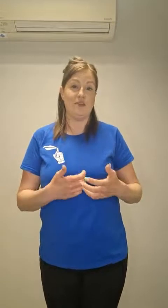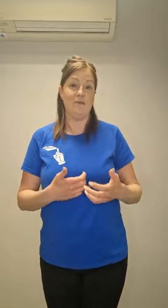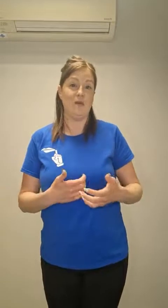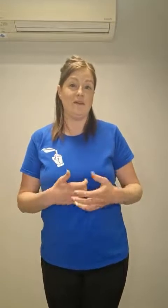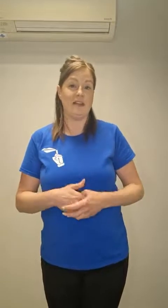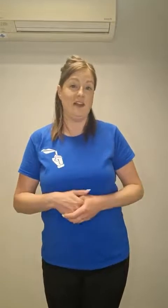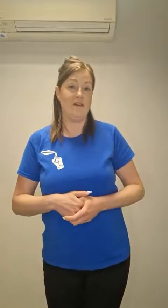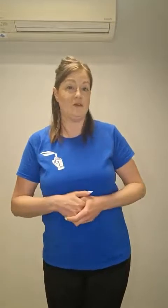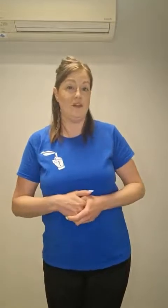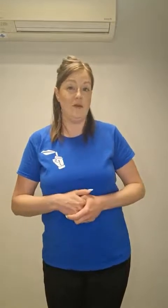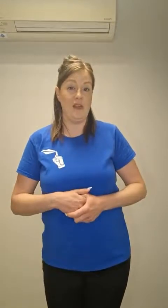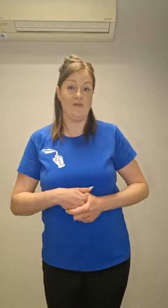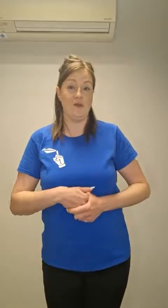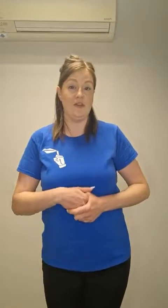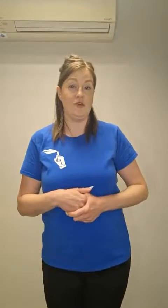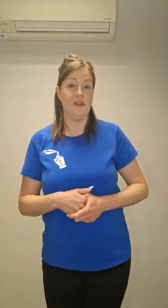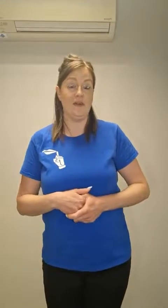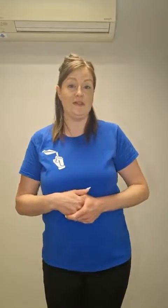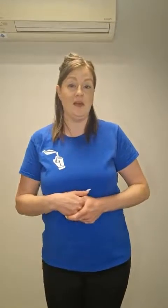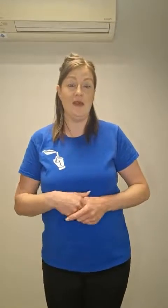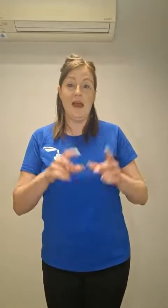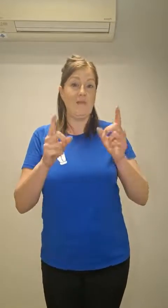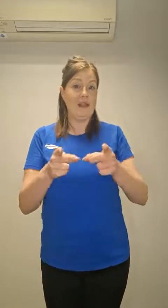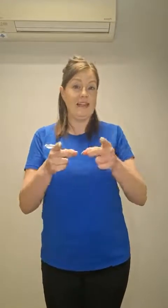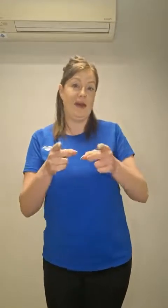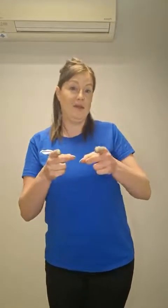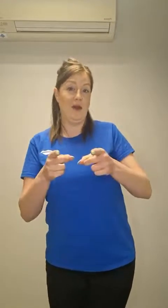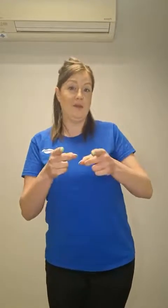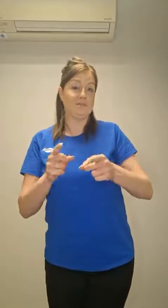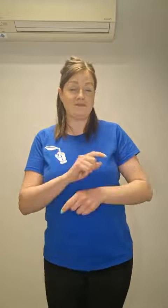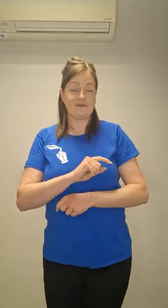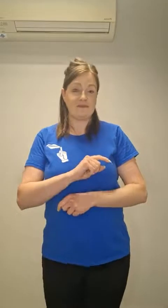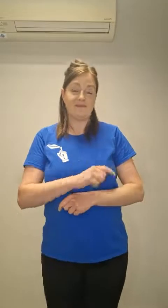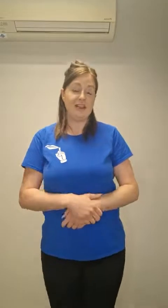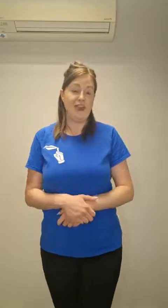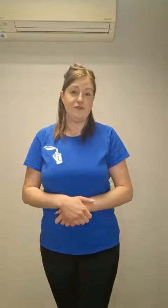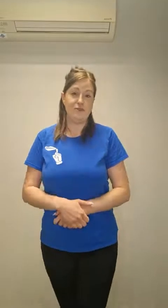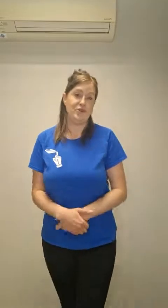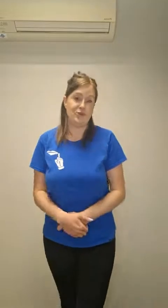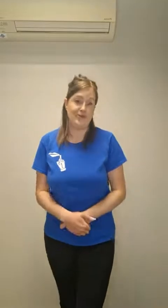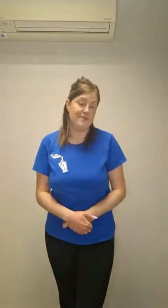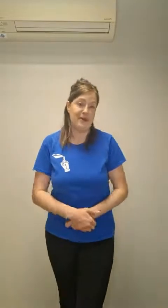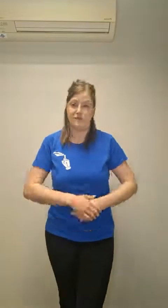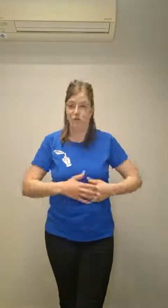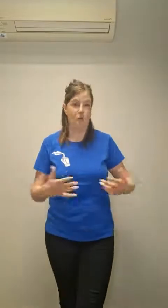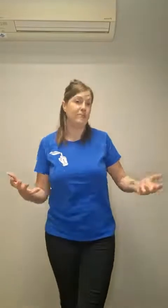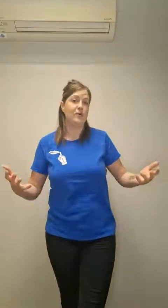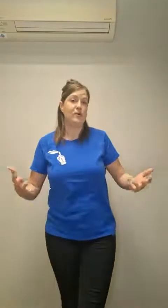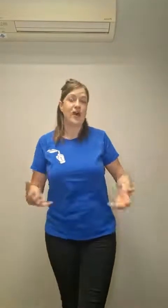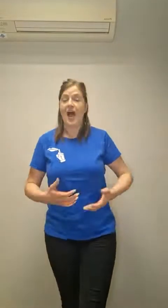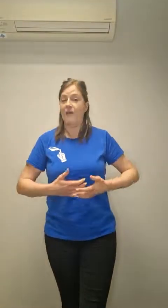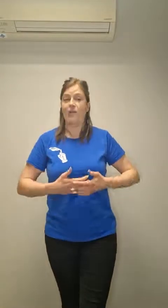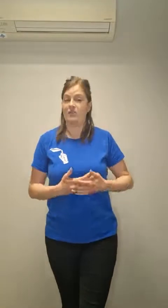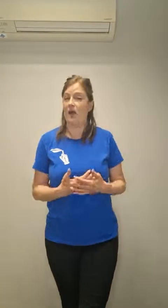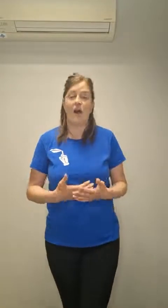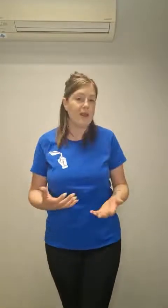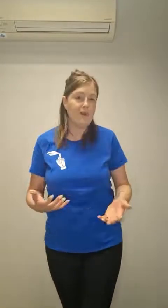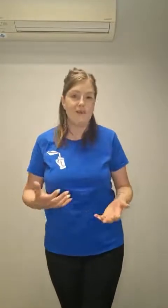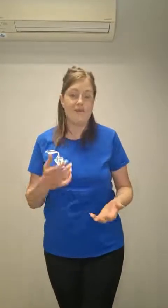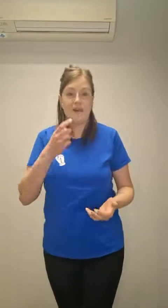of these lives with you if you enjoy them. So please let me know if you enjoy them and if you want more and what type of